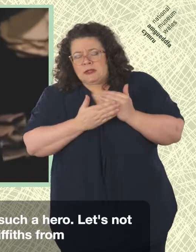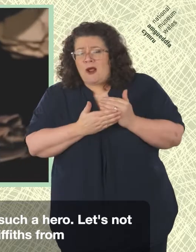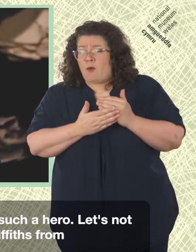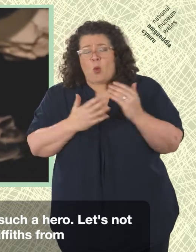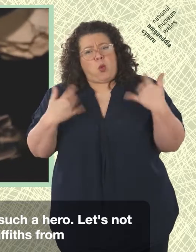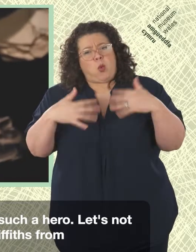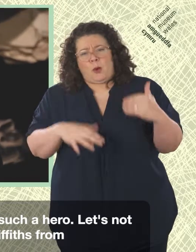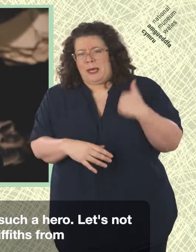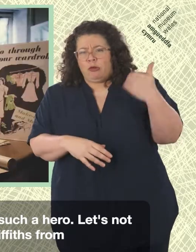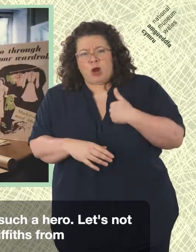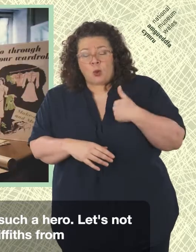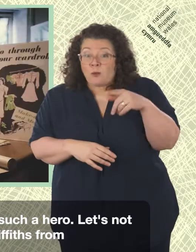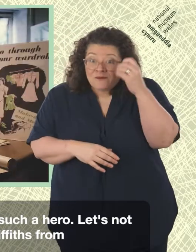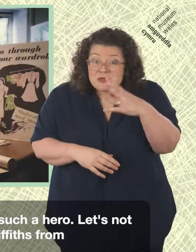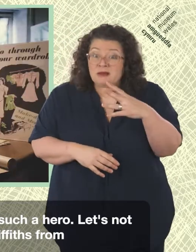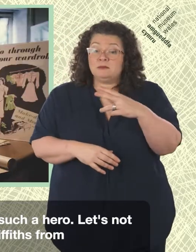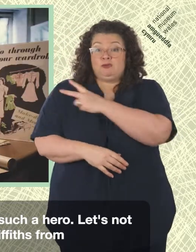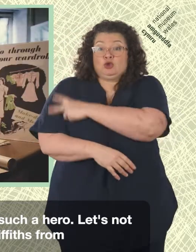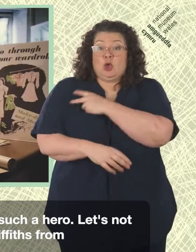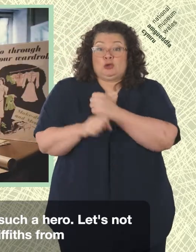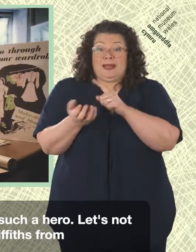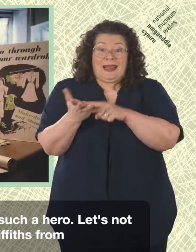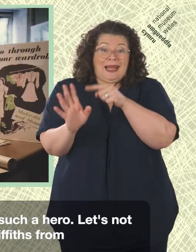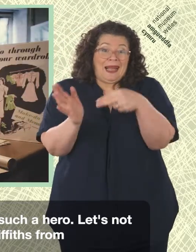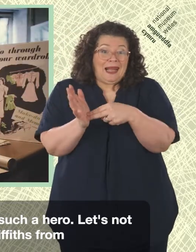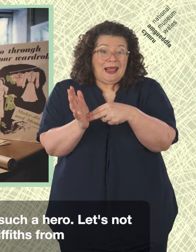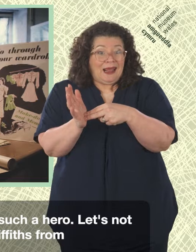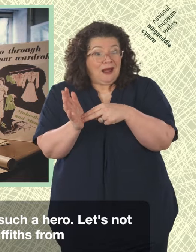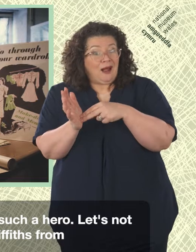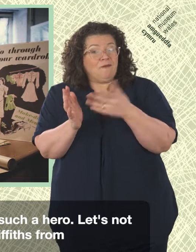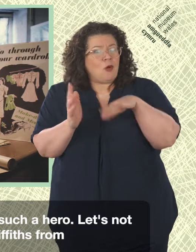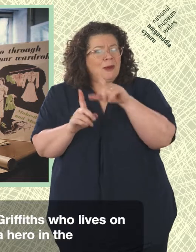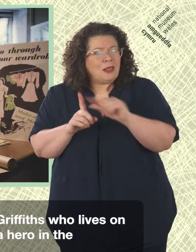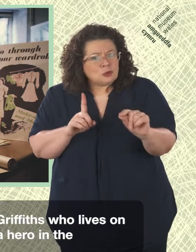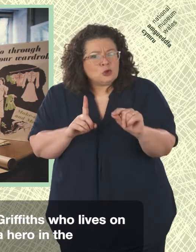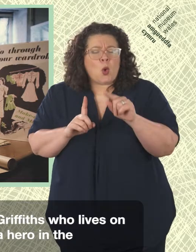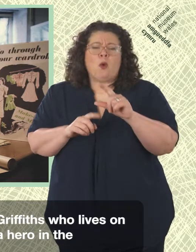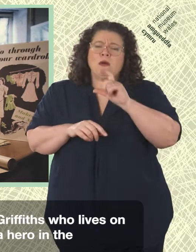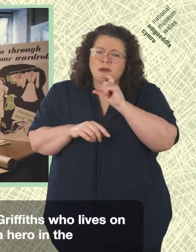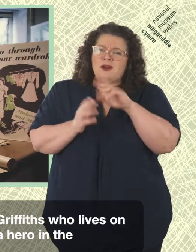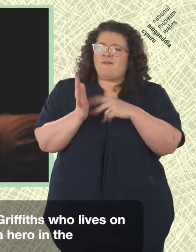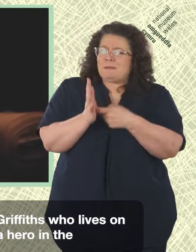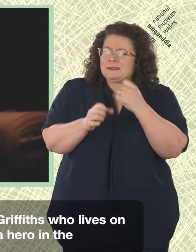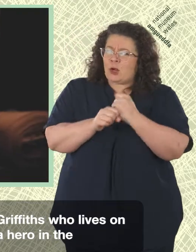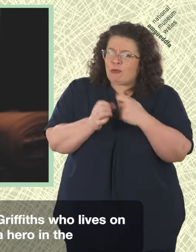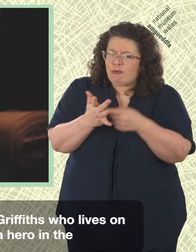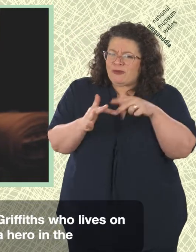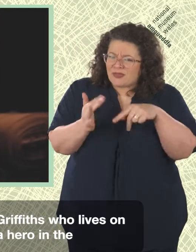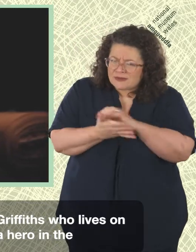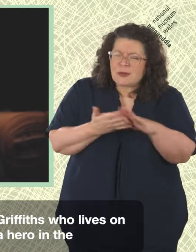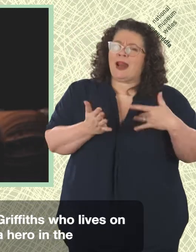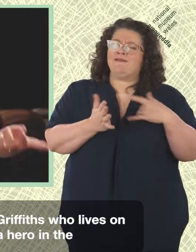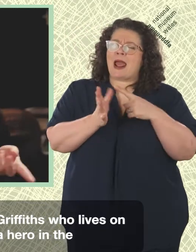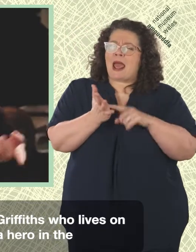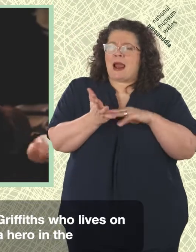such a hero. Let's not forget Sergeant Glyn Griffiths from Llandudno. He's the cousin